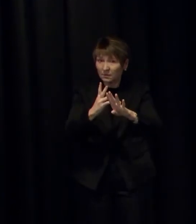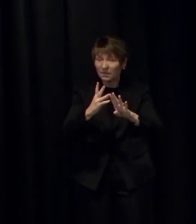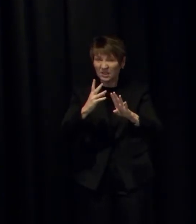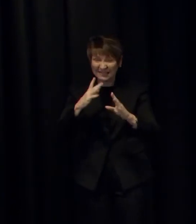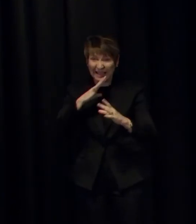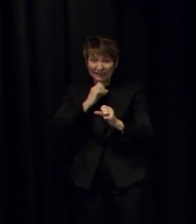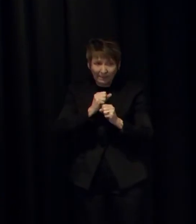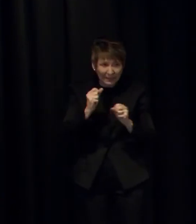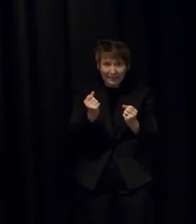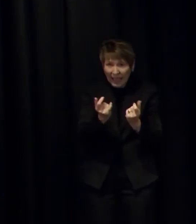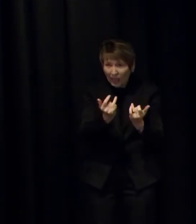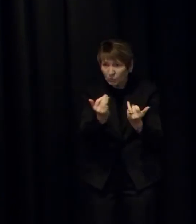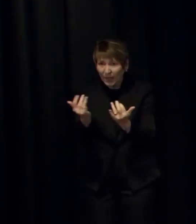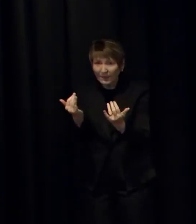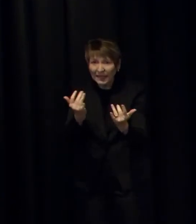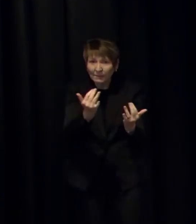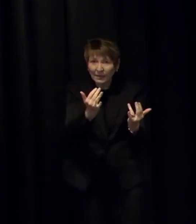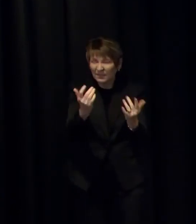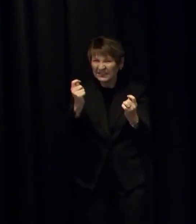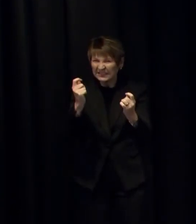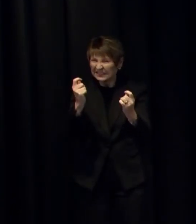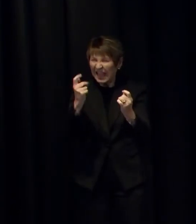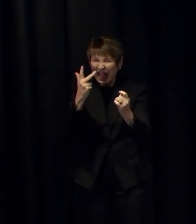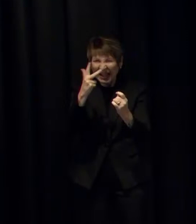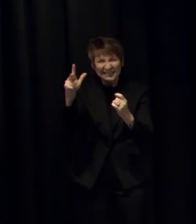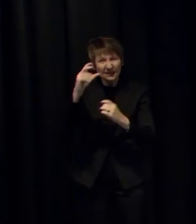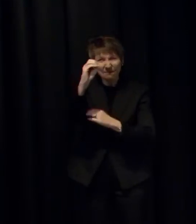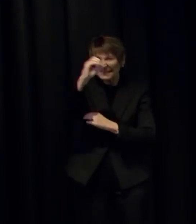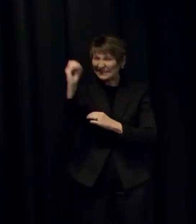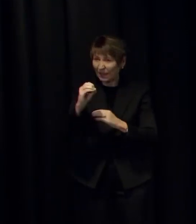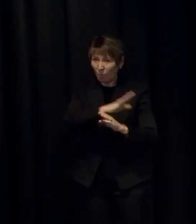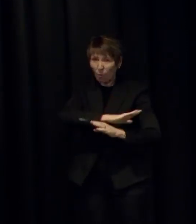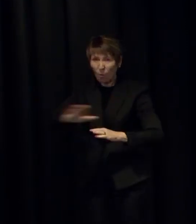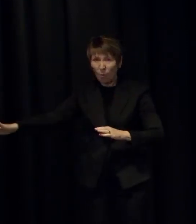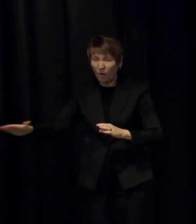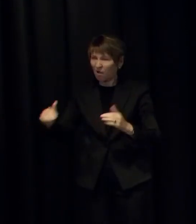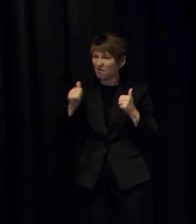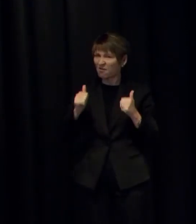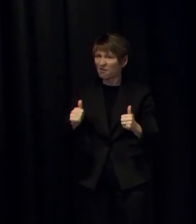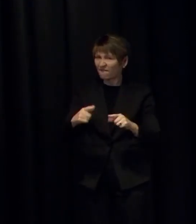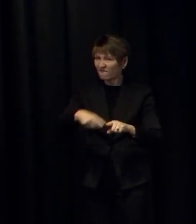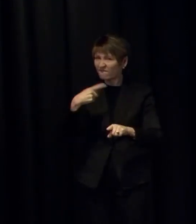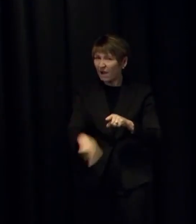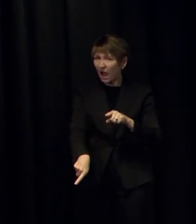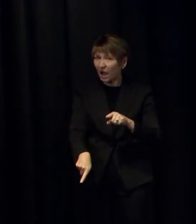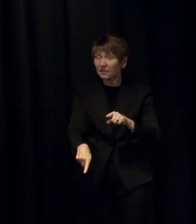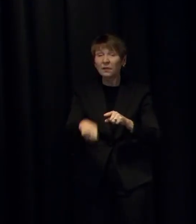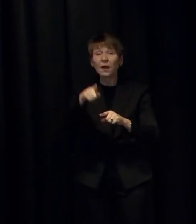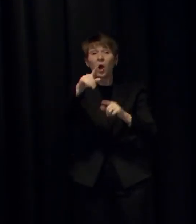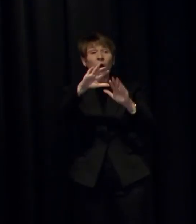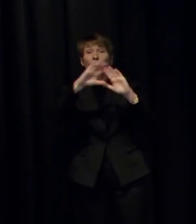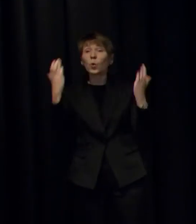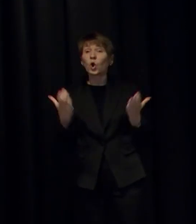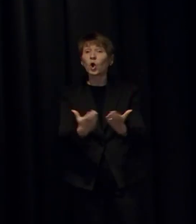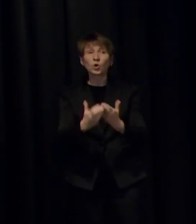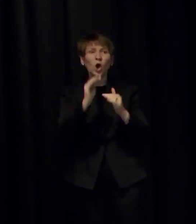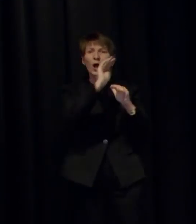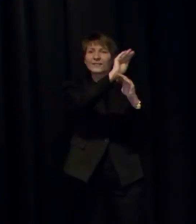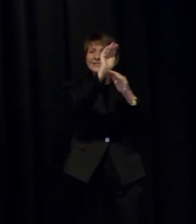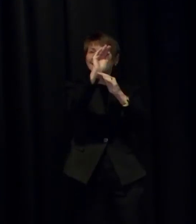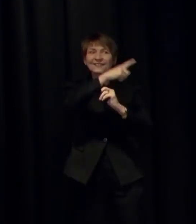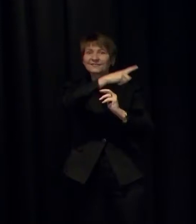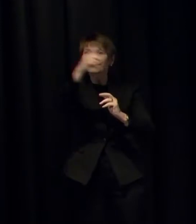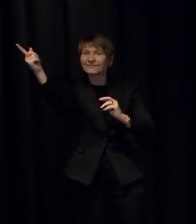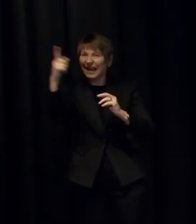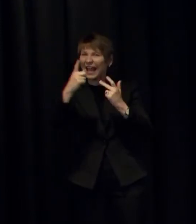vaccination coverage, faster than almost any other country in the world has done. And we shouldn't stop there. We absolutely shouldn't stop there because of what it means